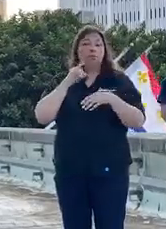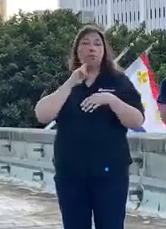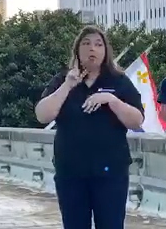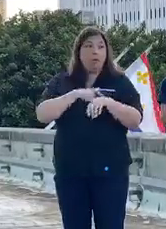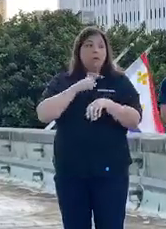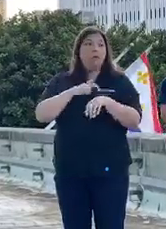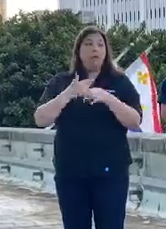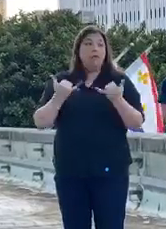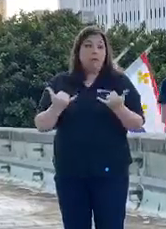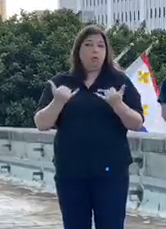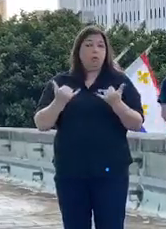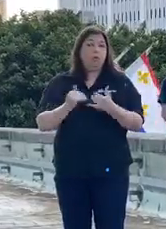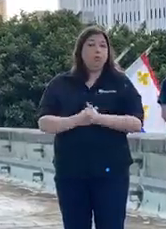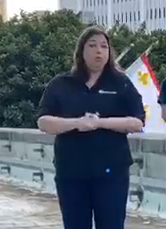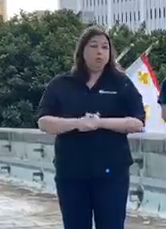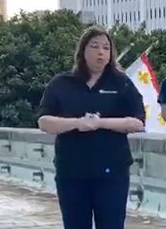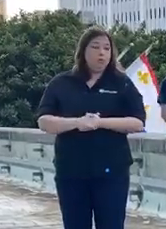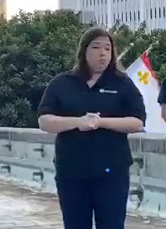weeks now.